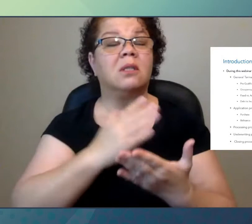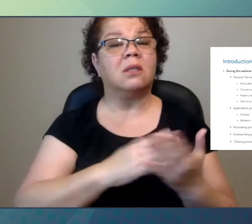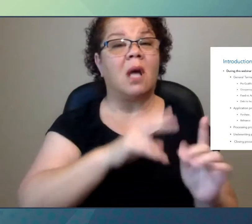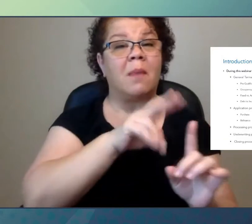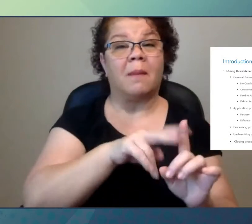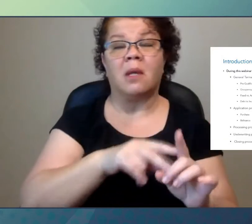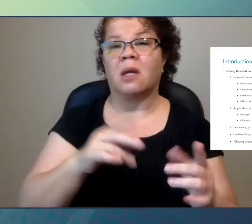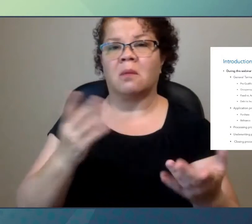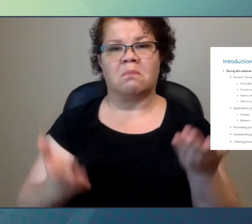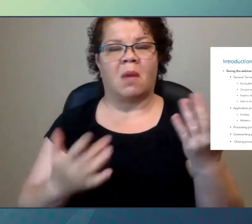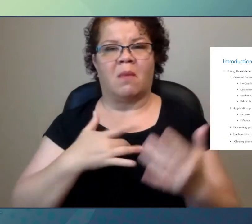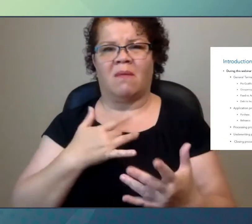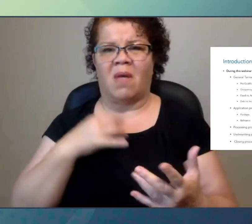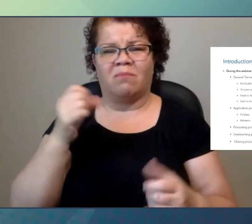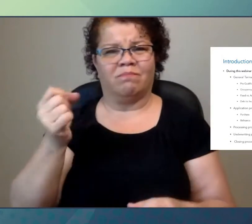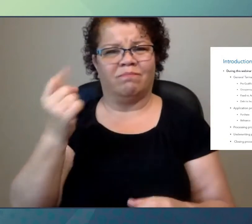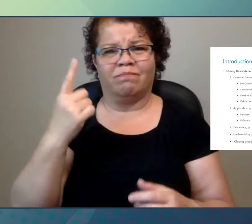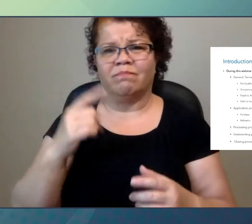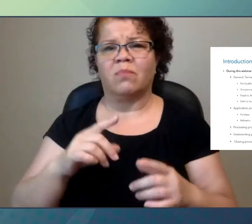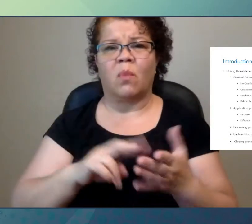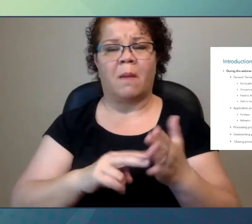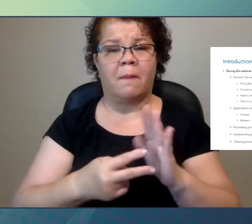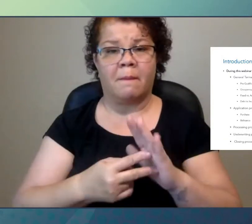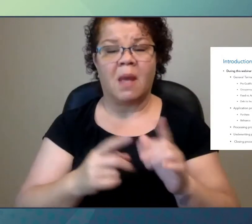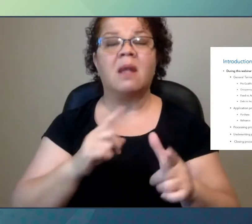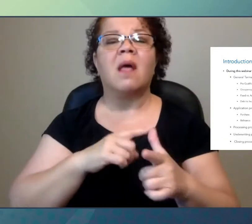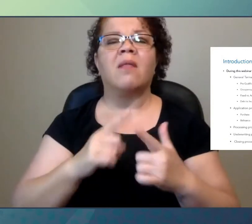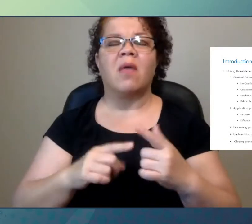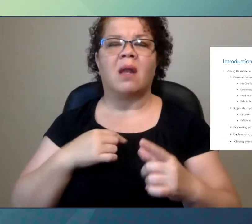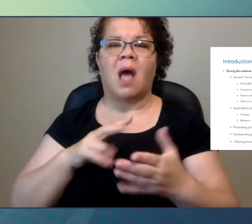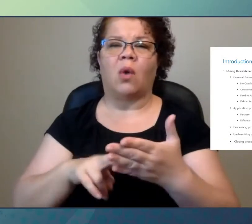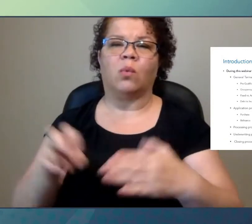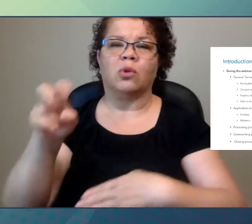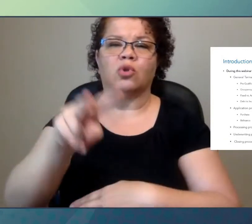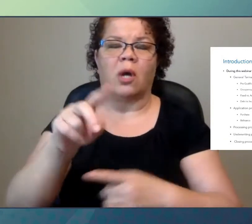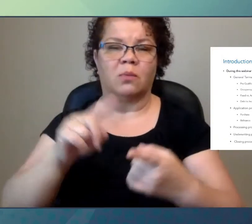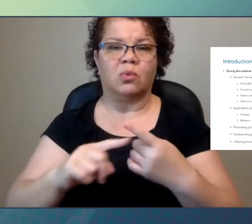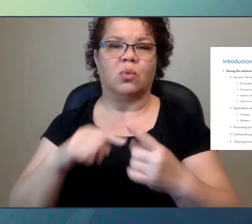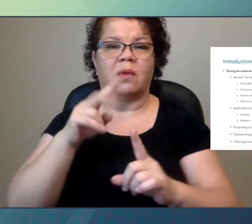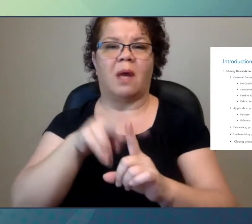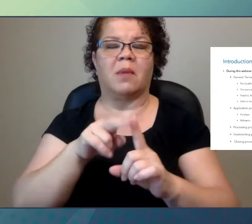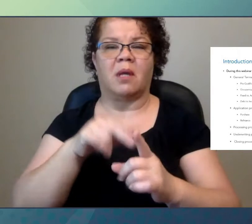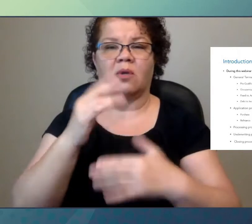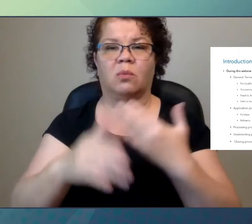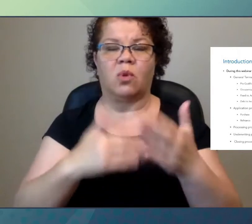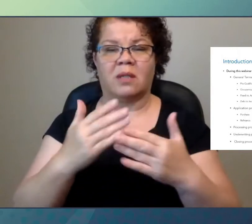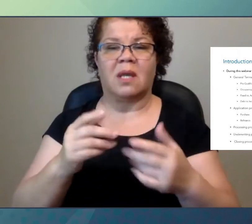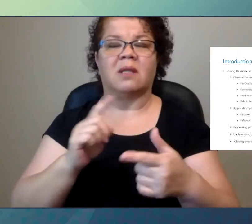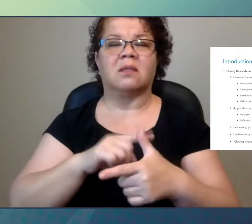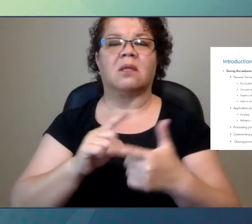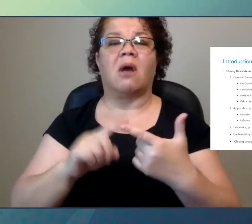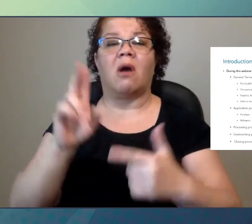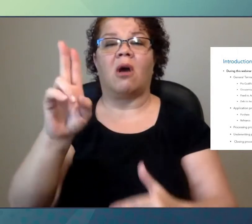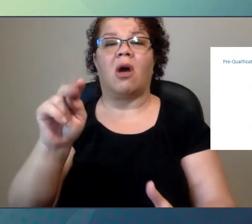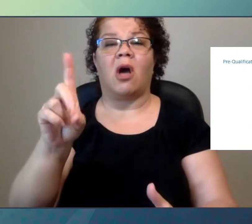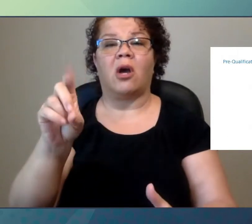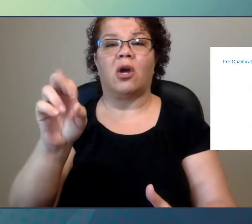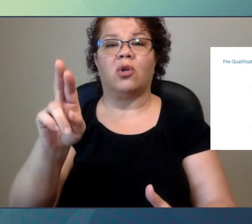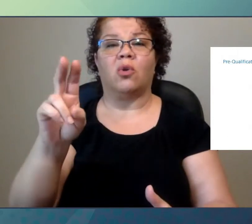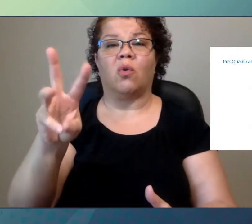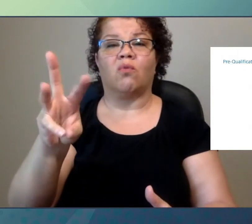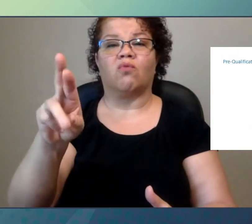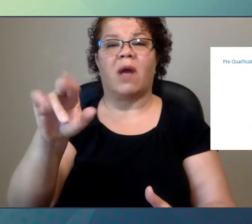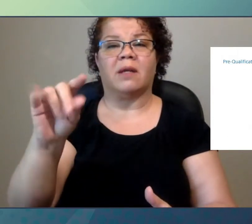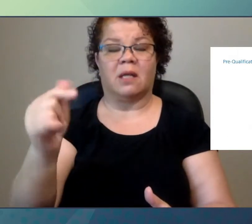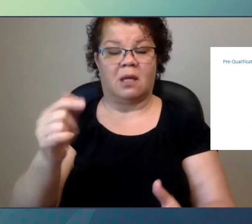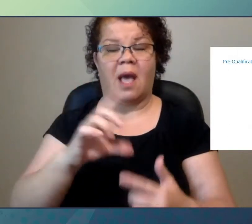mean. And then I'm going to jump into the application process, processing, underwriting, and closing. So